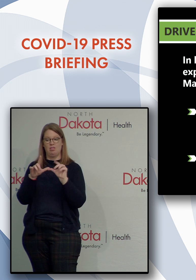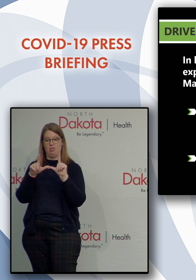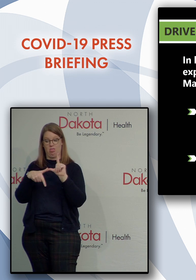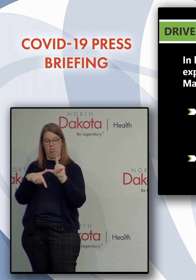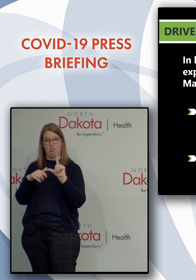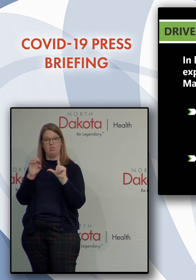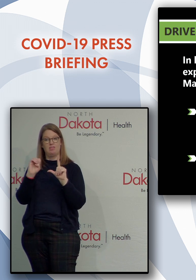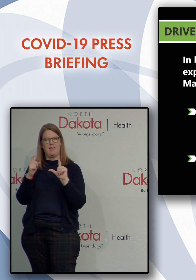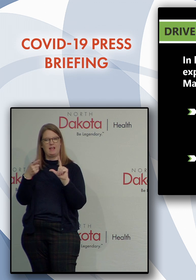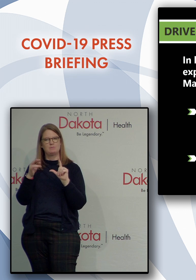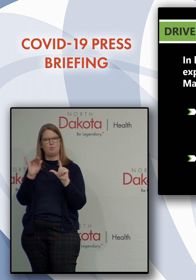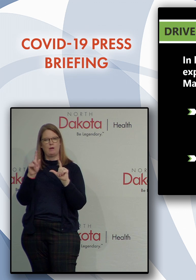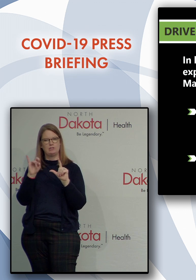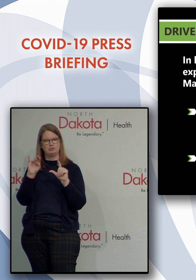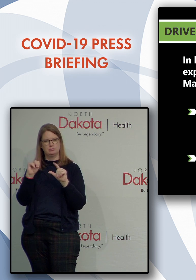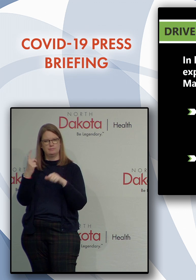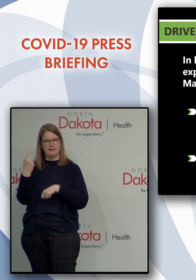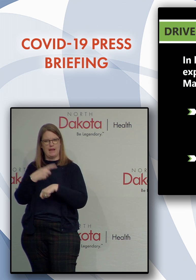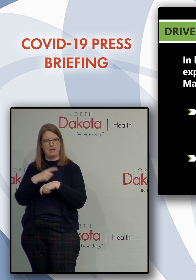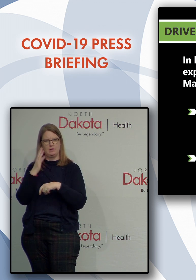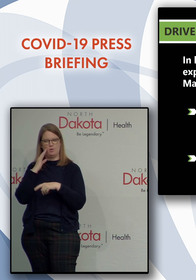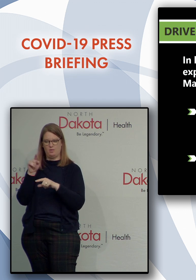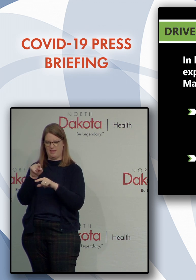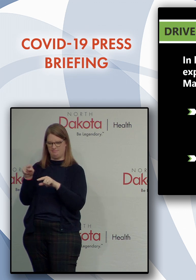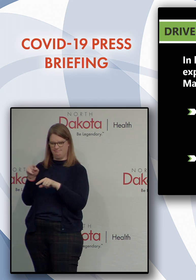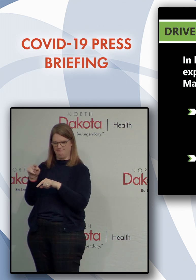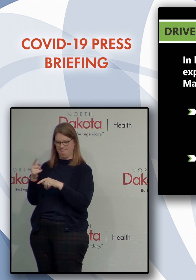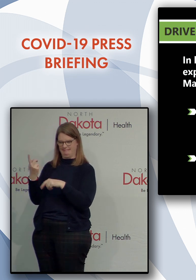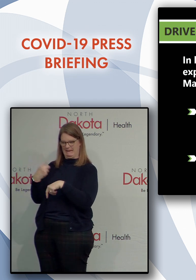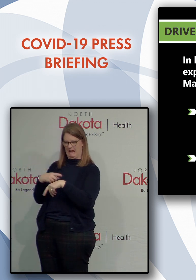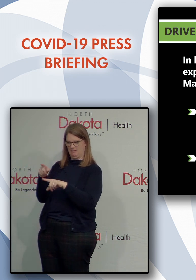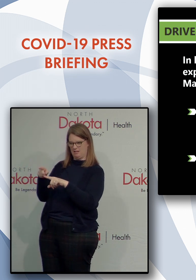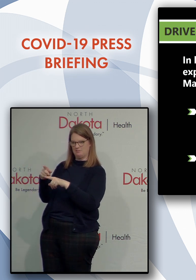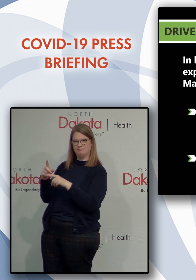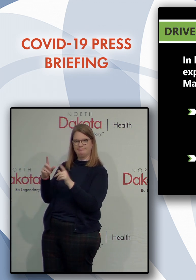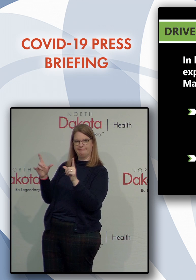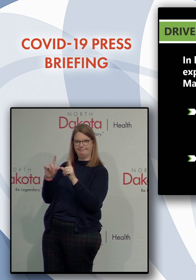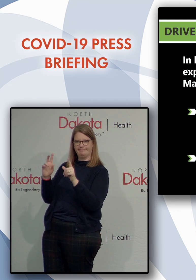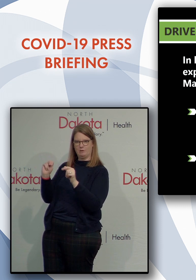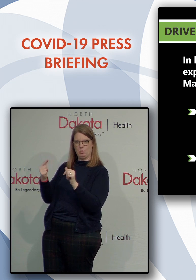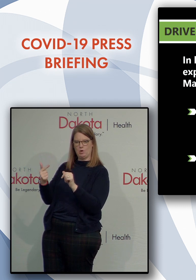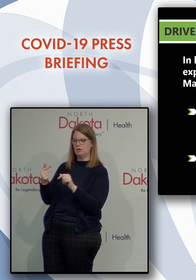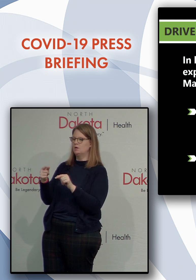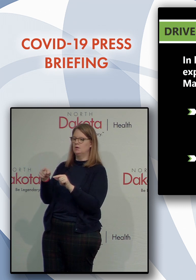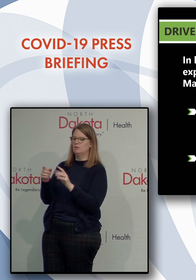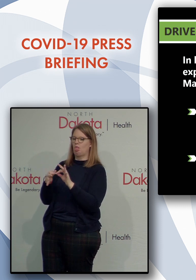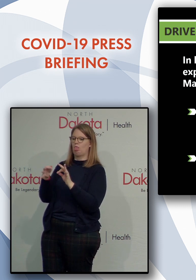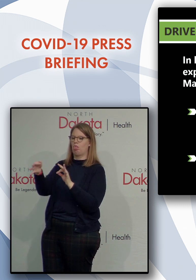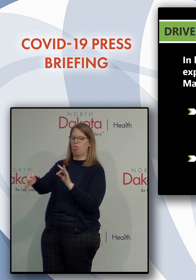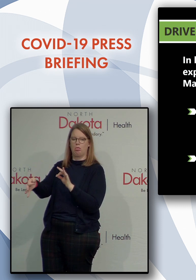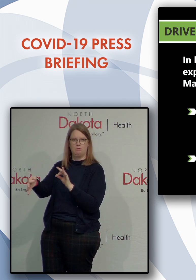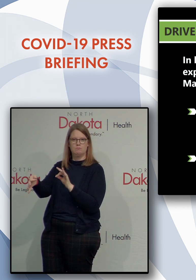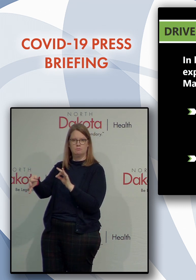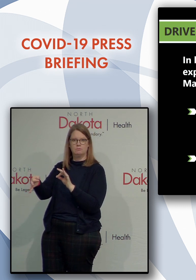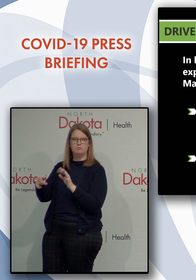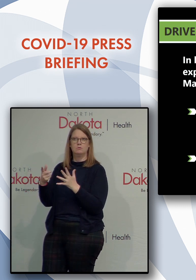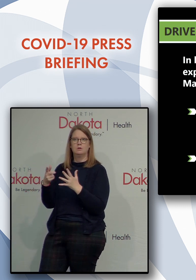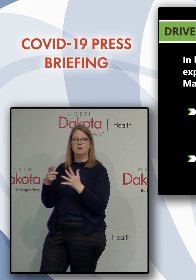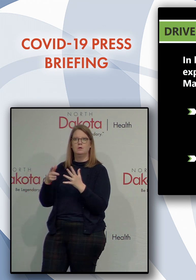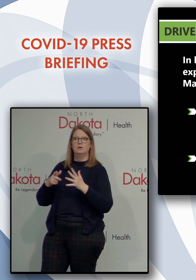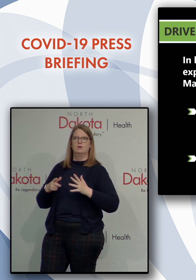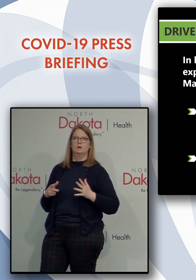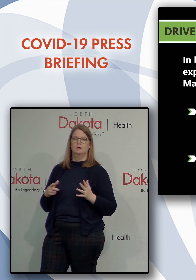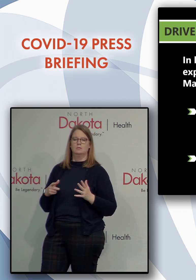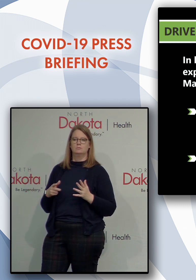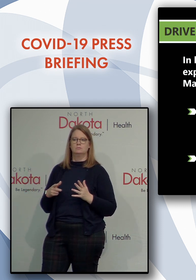dates, and that gave people more time once we reopened to be able to